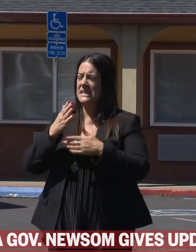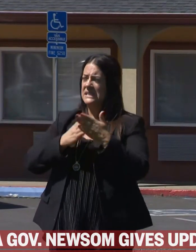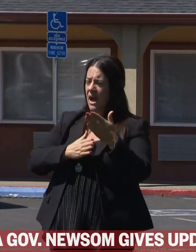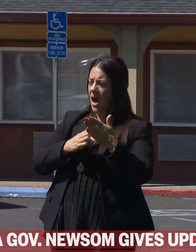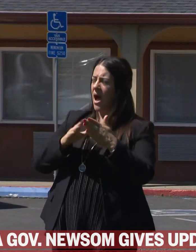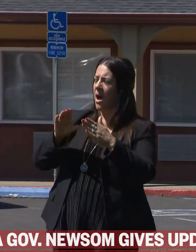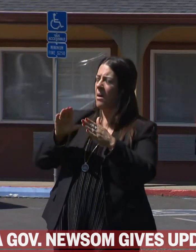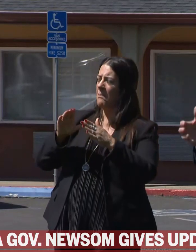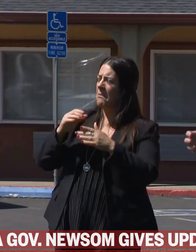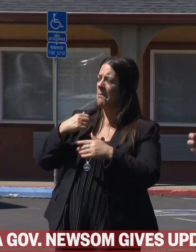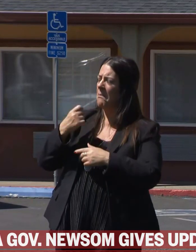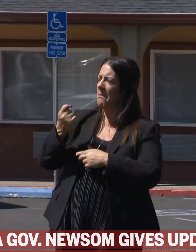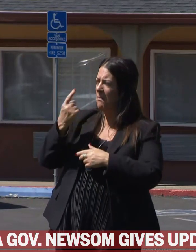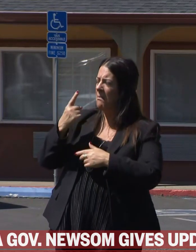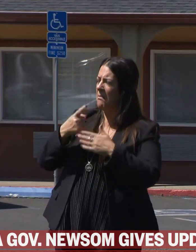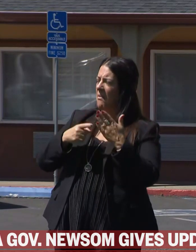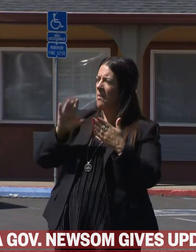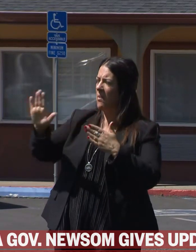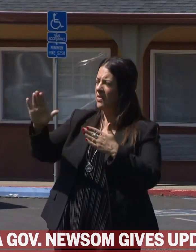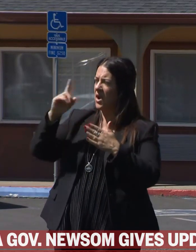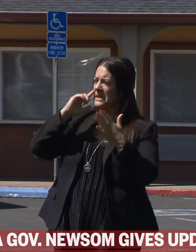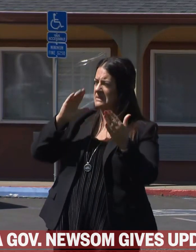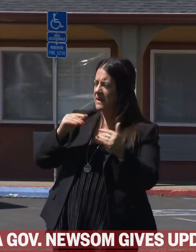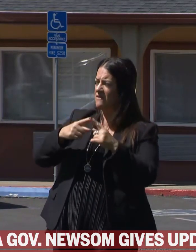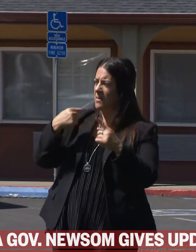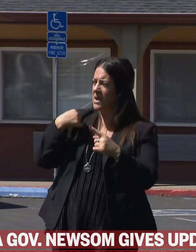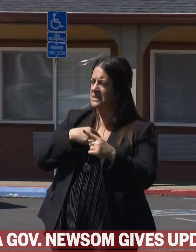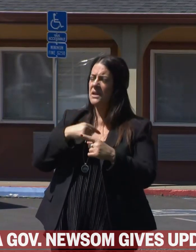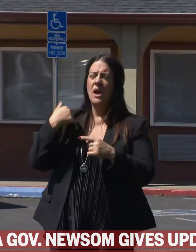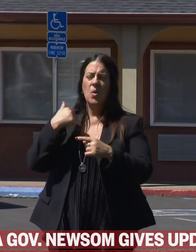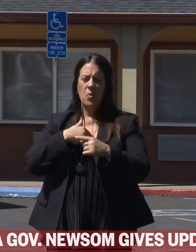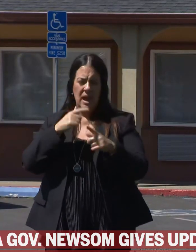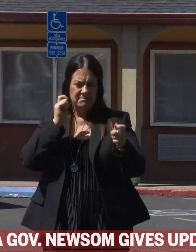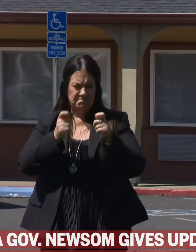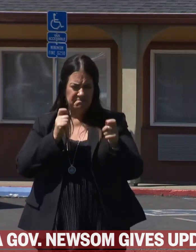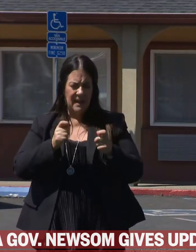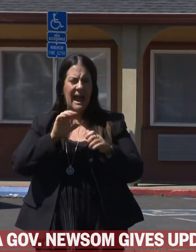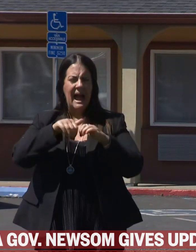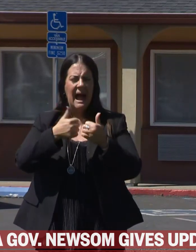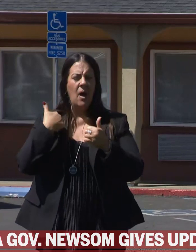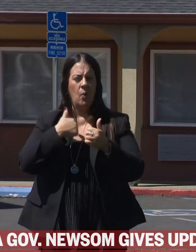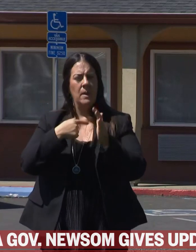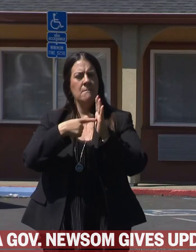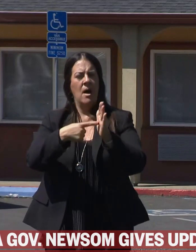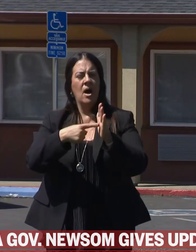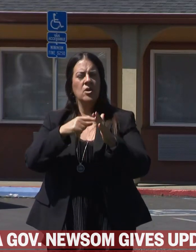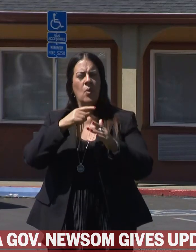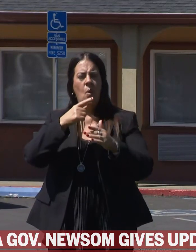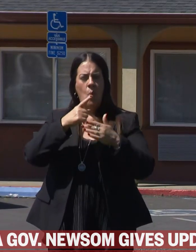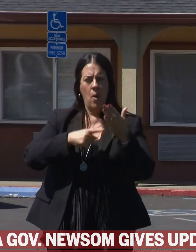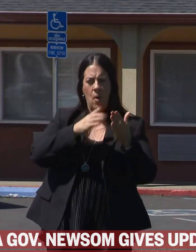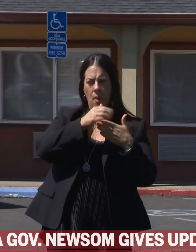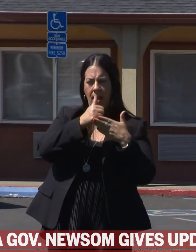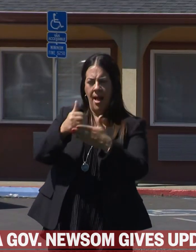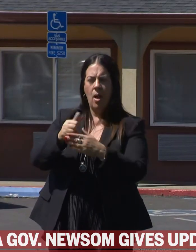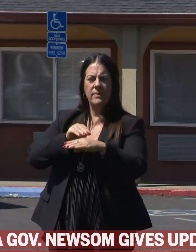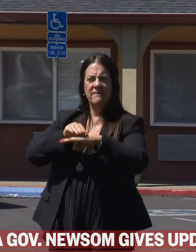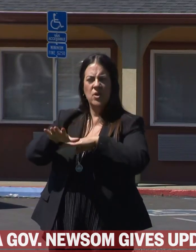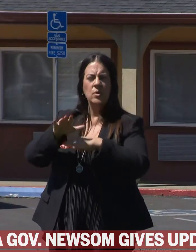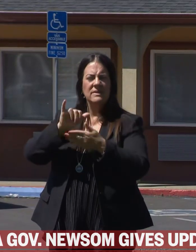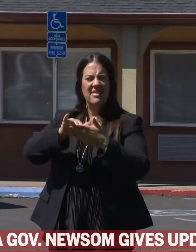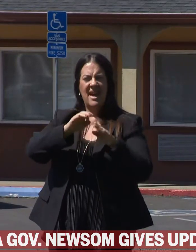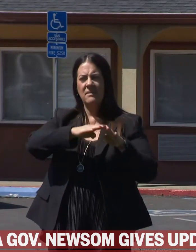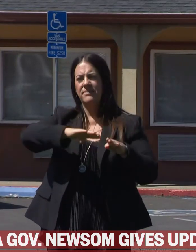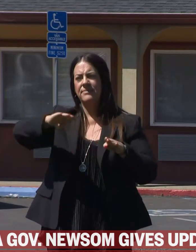on the basis of their expectations, and we recalibrate ours, and that's what our modeling shows. And right